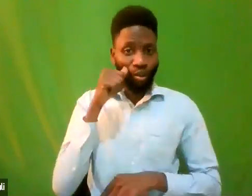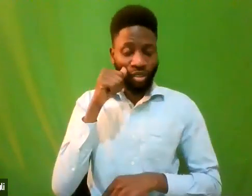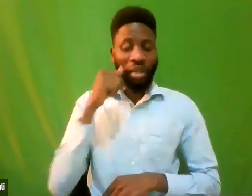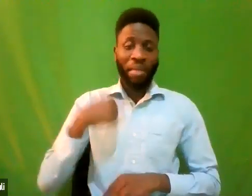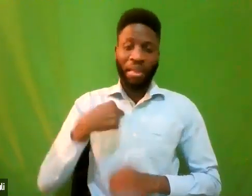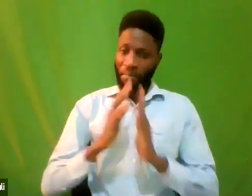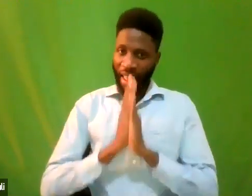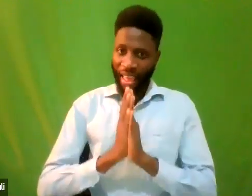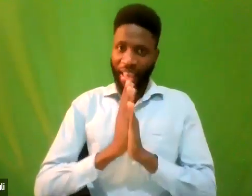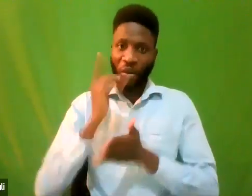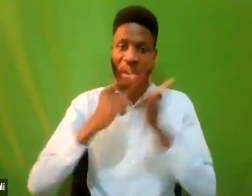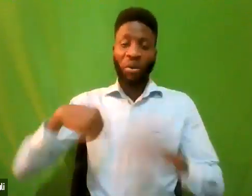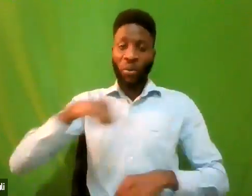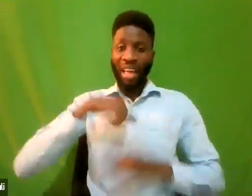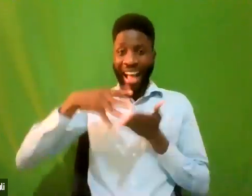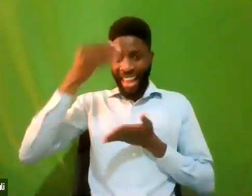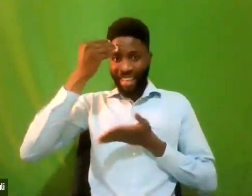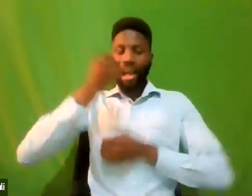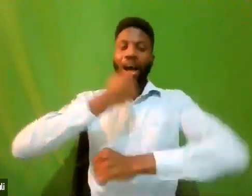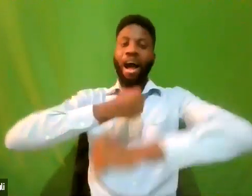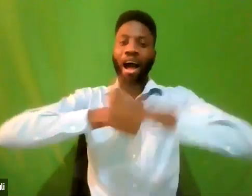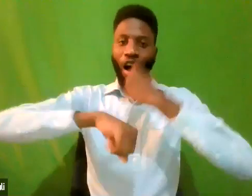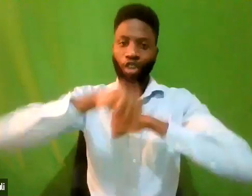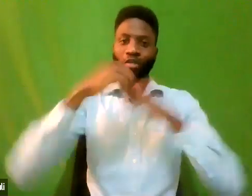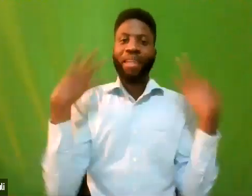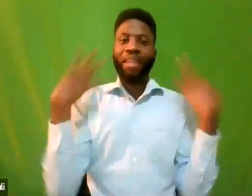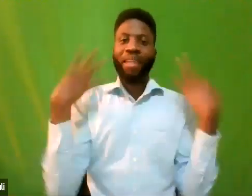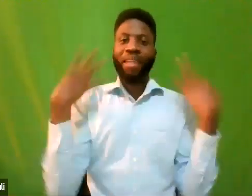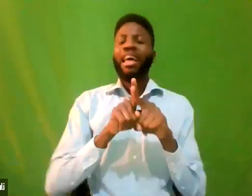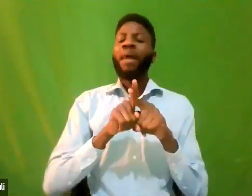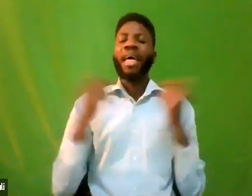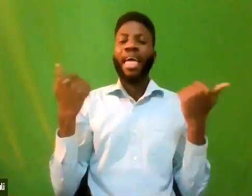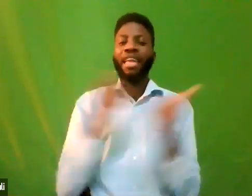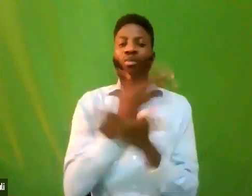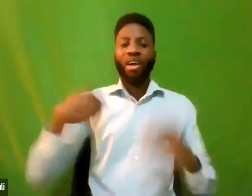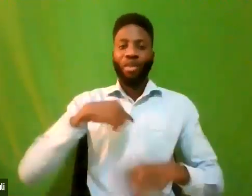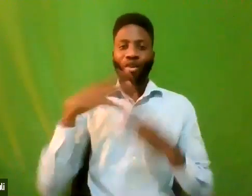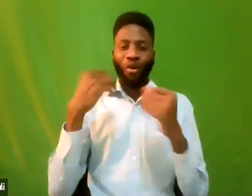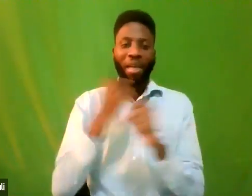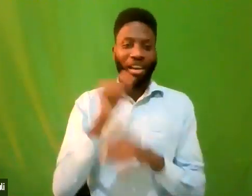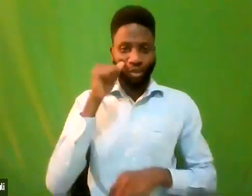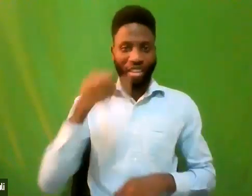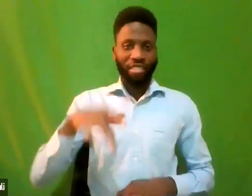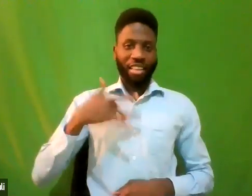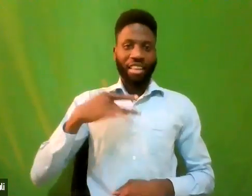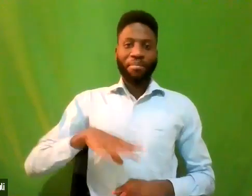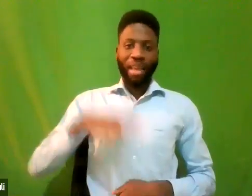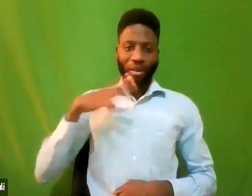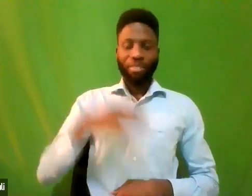practice what we learned wherever we go and make her proud. Boniface Karaoke, what a